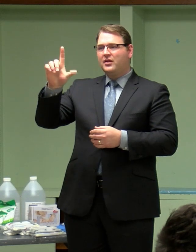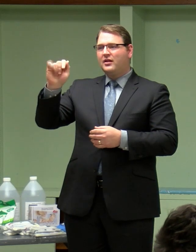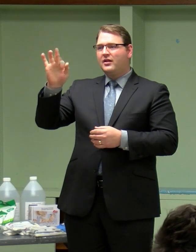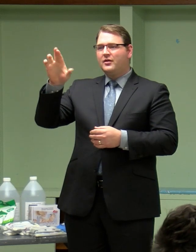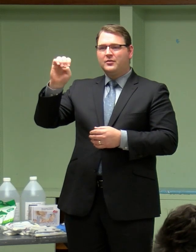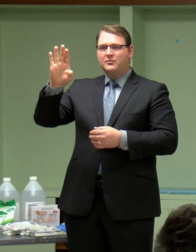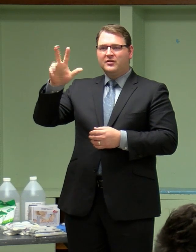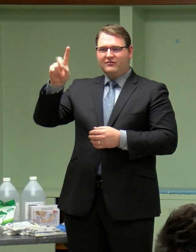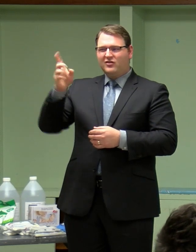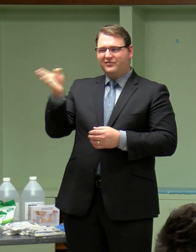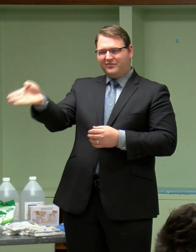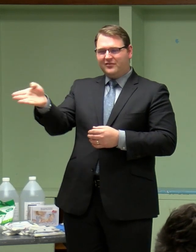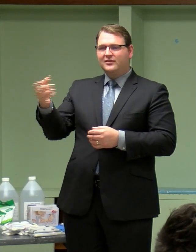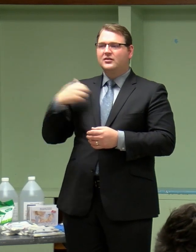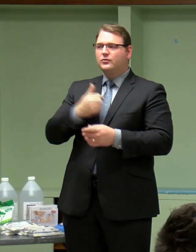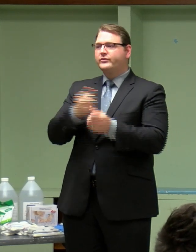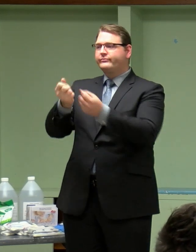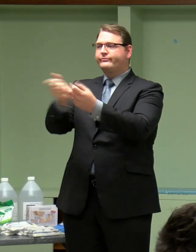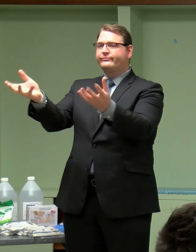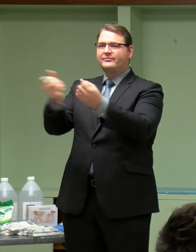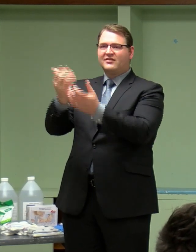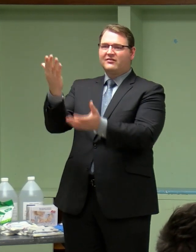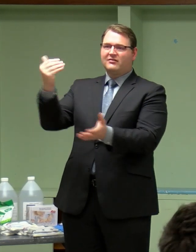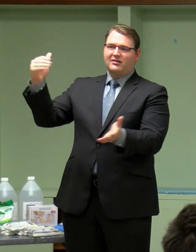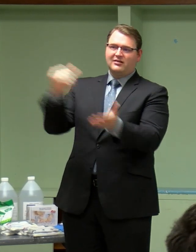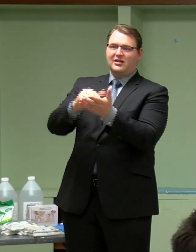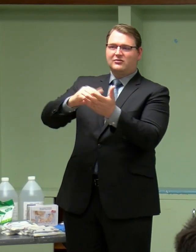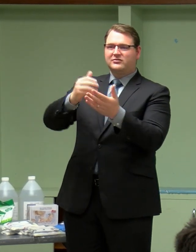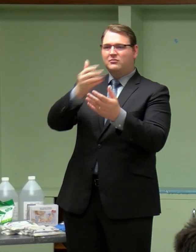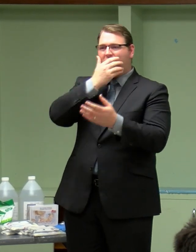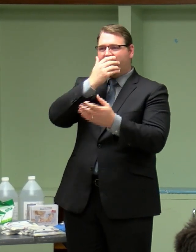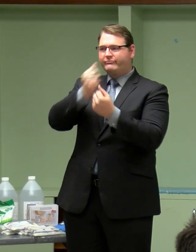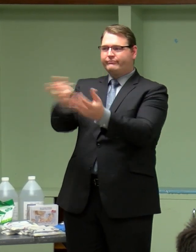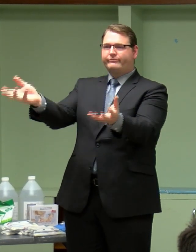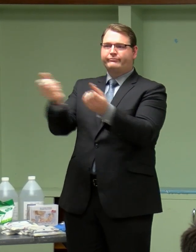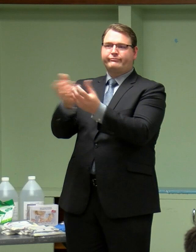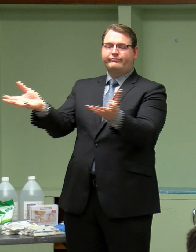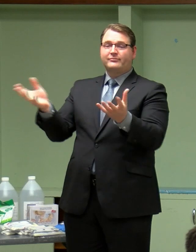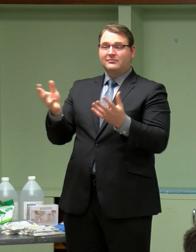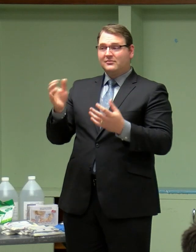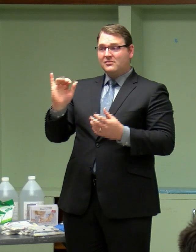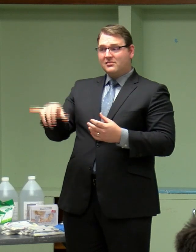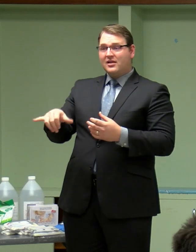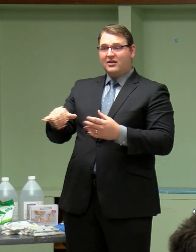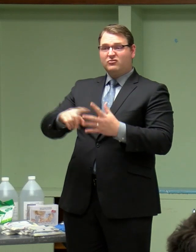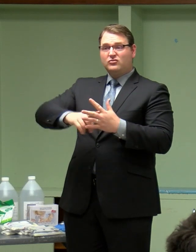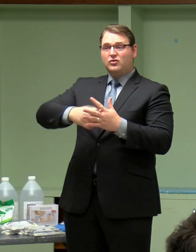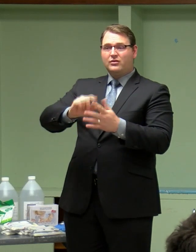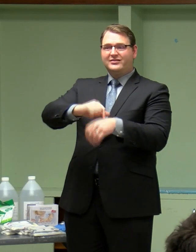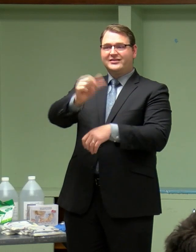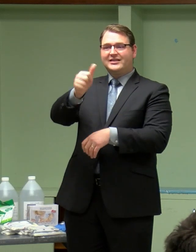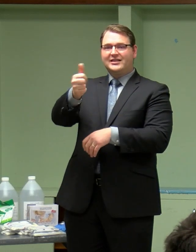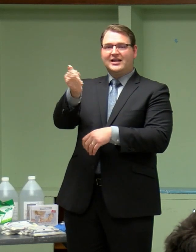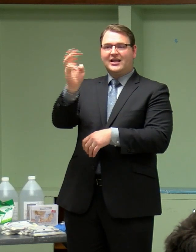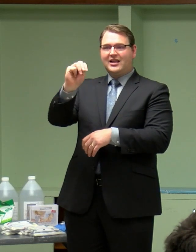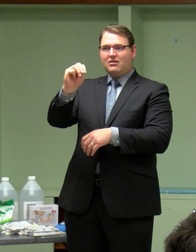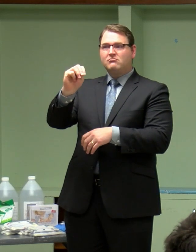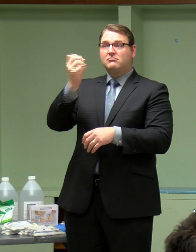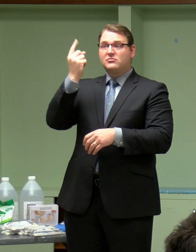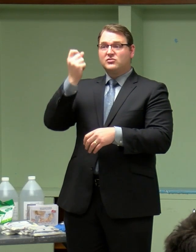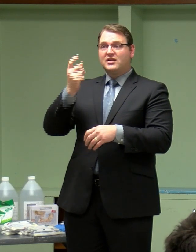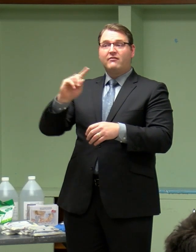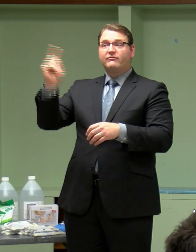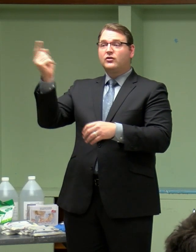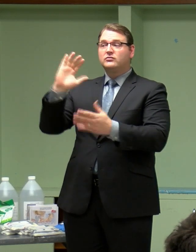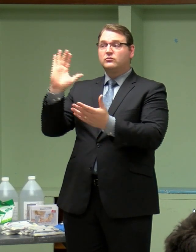were able to provide 15,000 masks. The event was scheduled to start at 10 a.m., but the first car started lining up